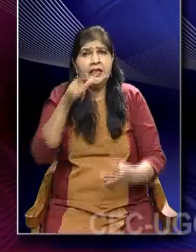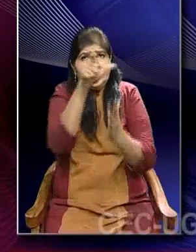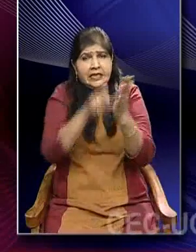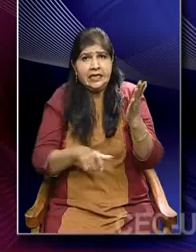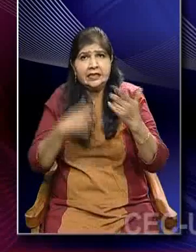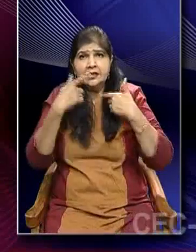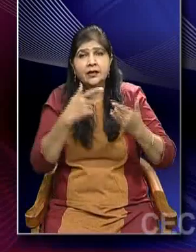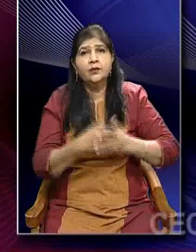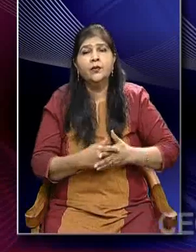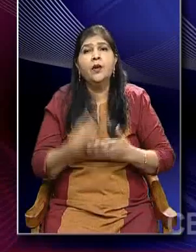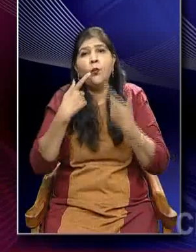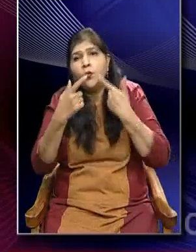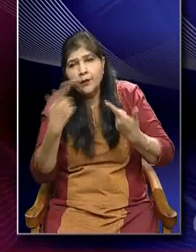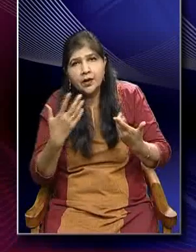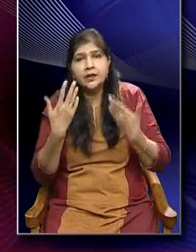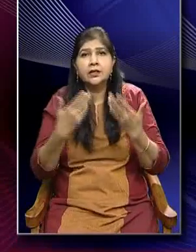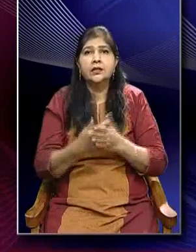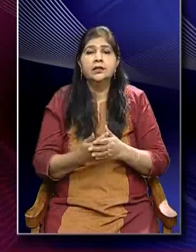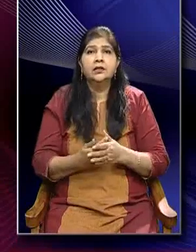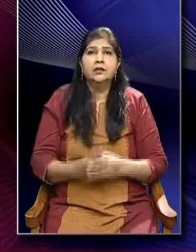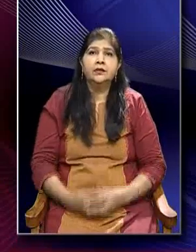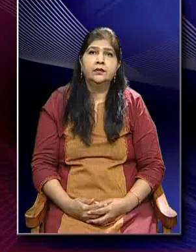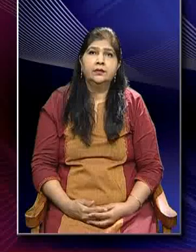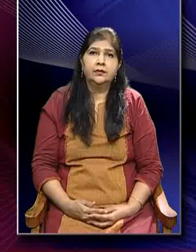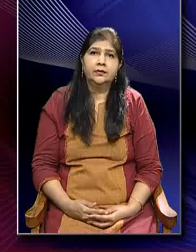lecture, we will discuss